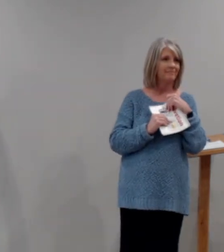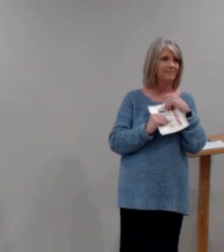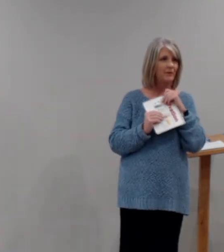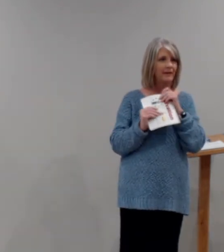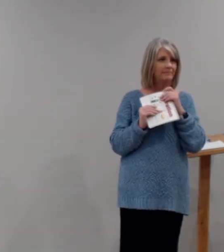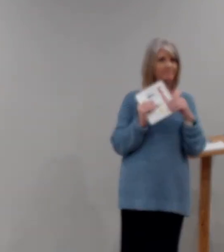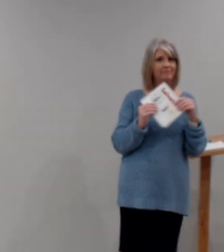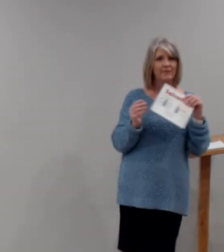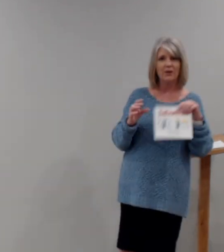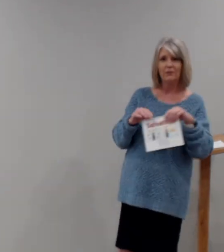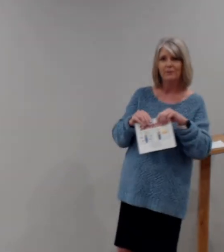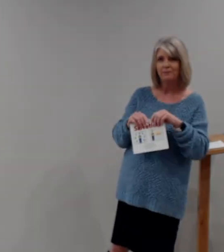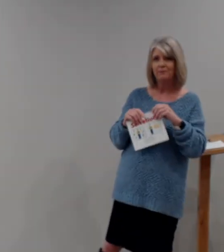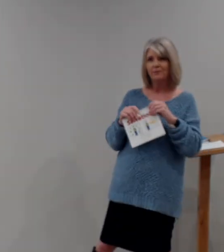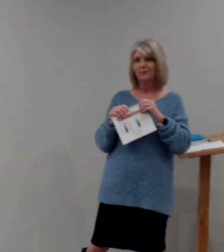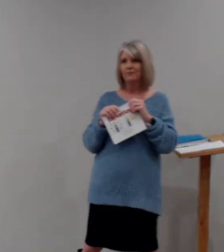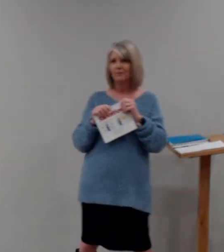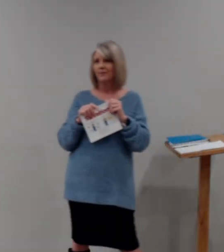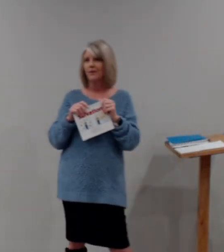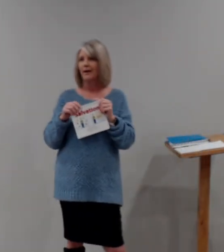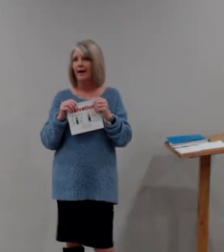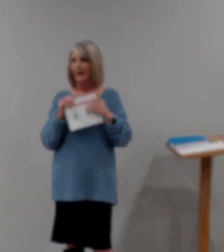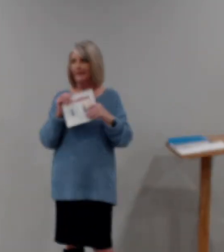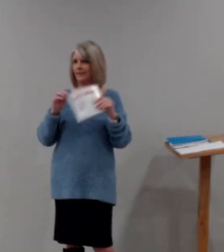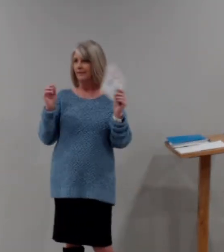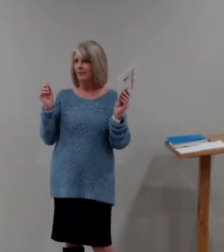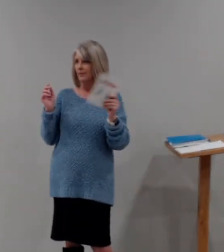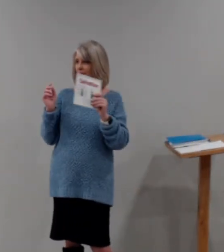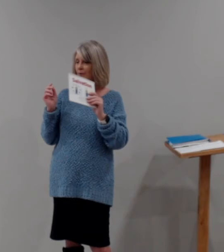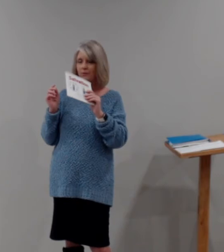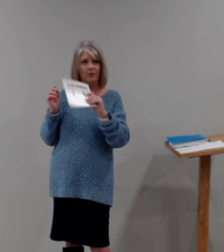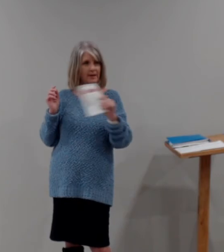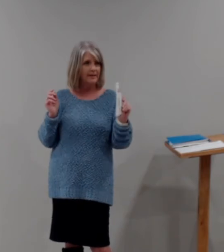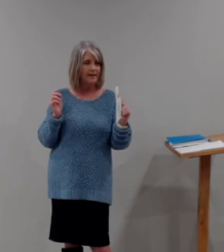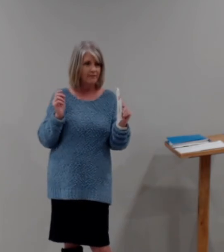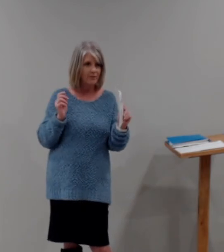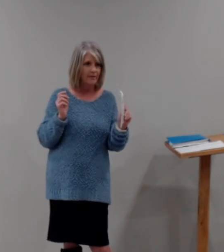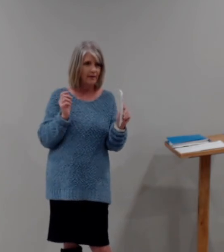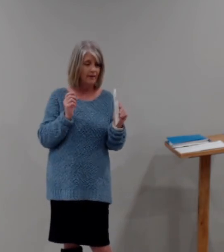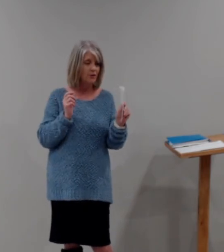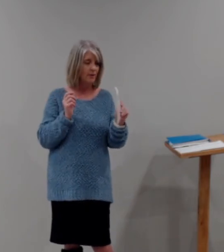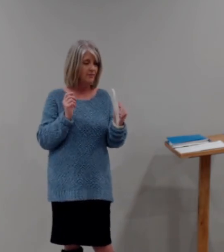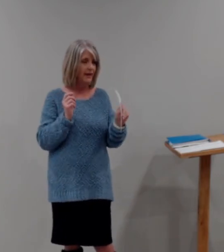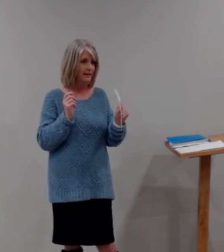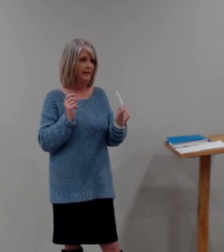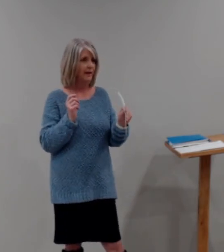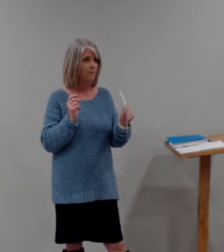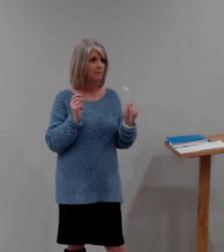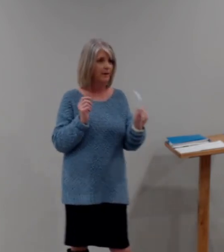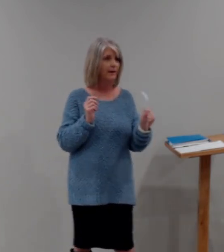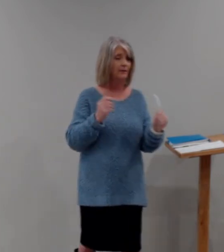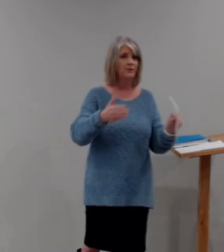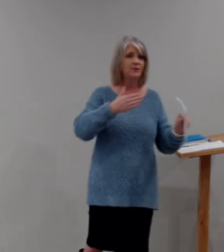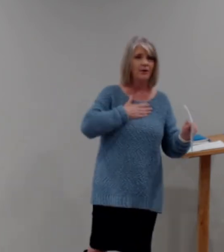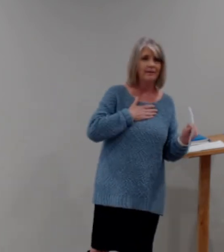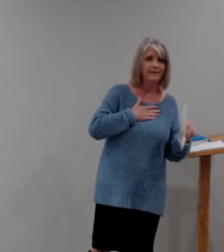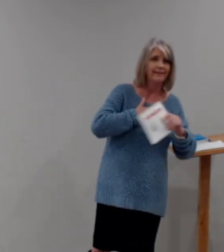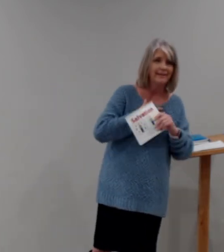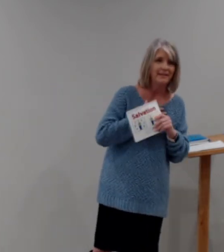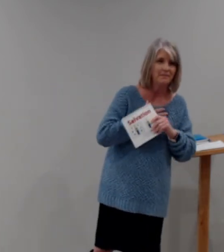Okay, so I didn't do a great job of signing that, but it was starting to get to my